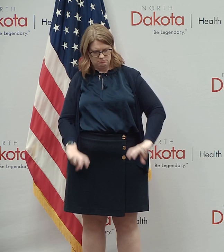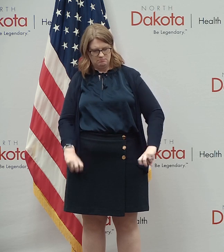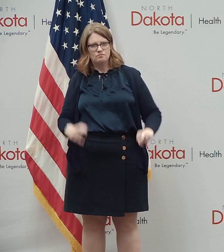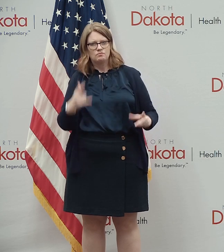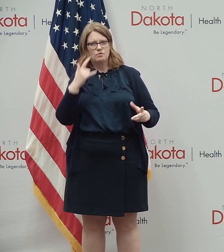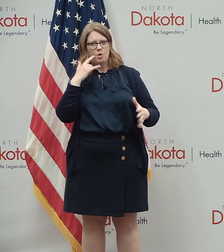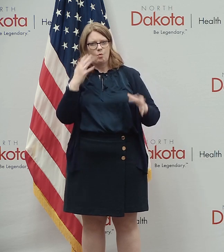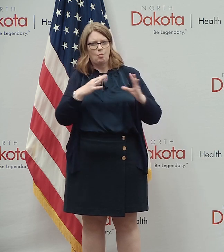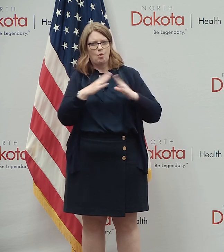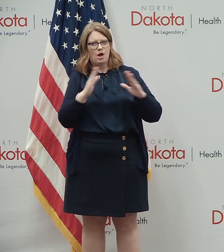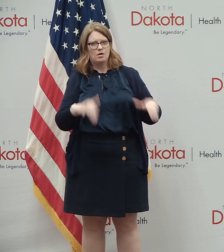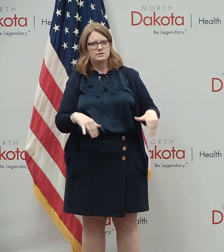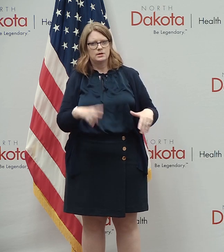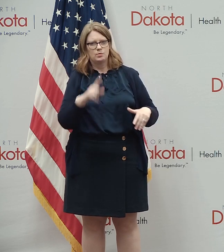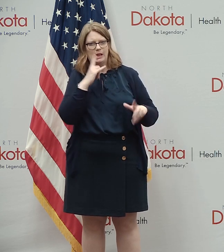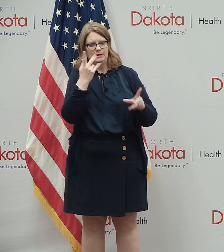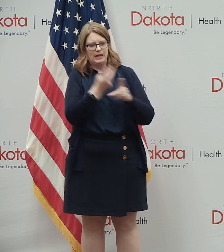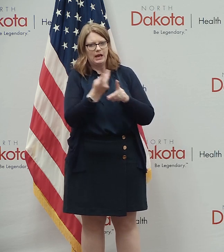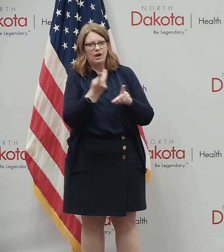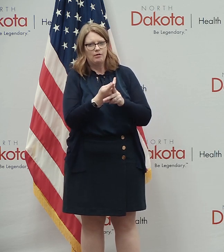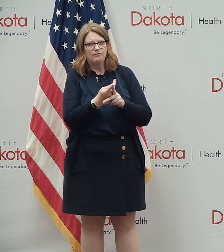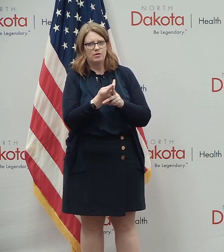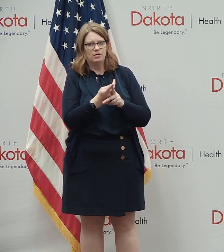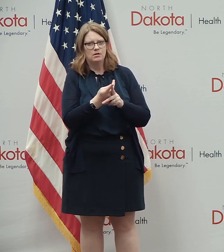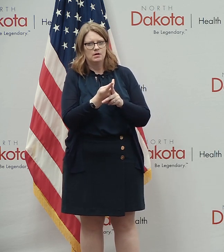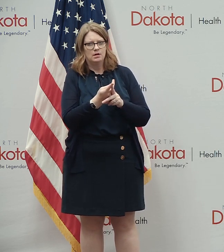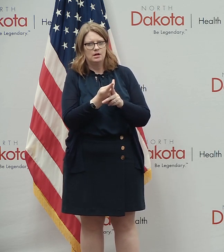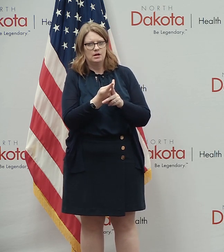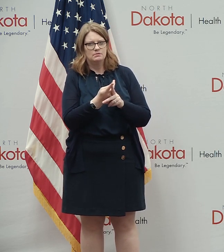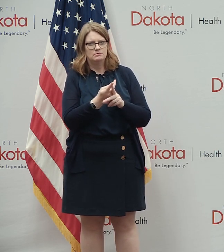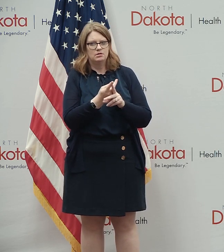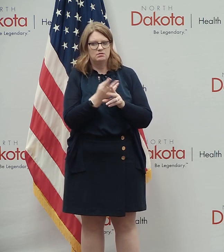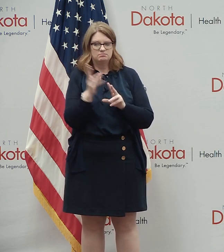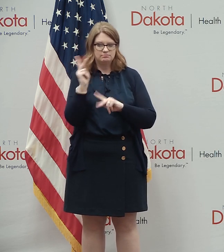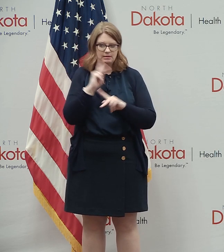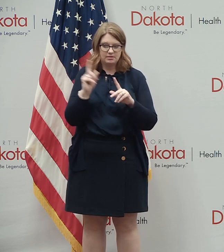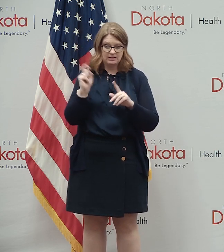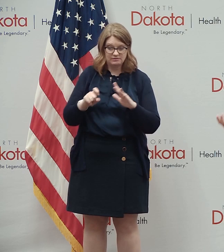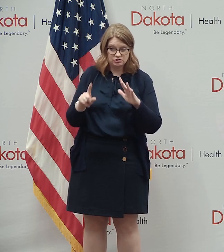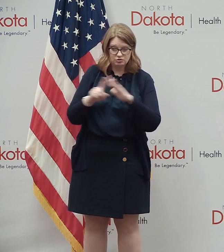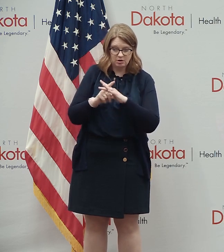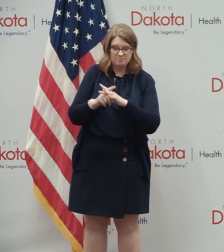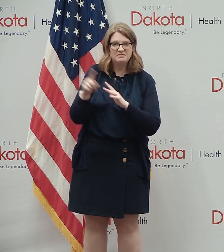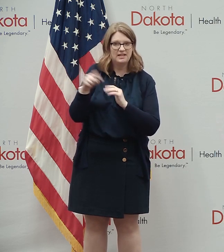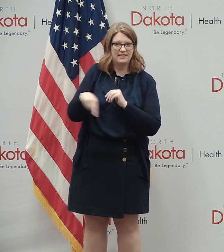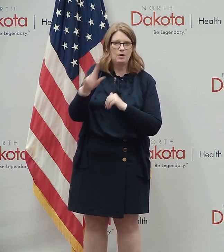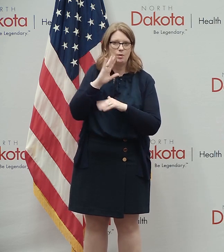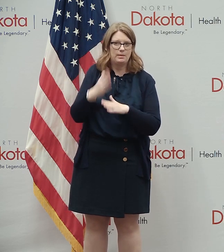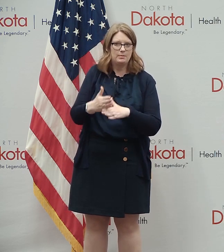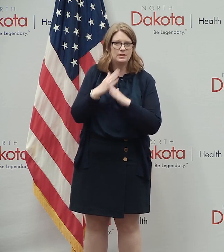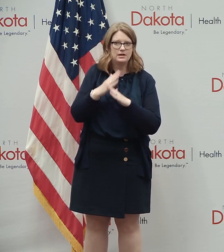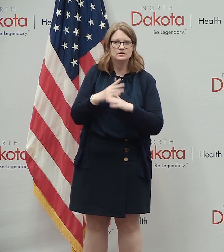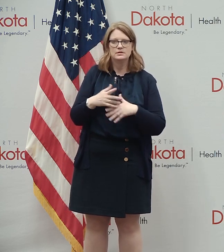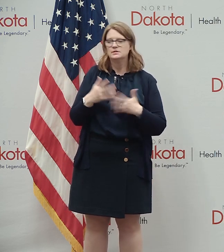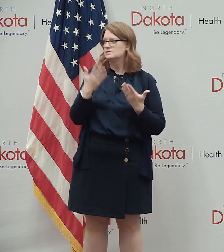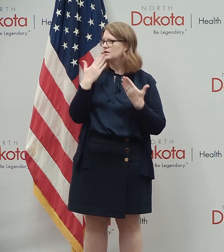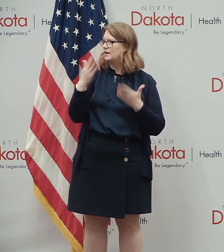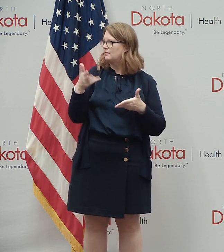take precautions to make sure people are protected during this pandemic. So, Governor, thank you for letting me provide that